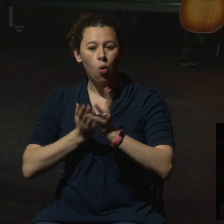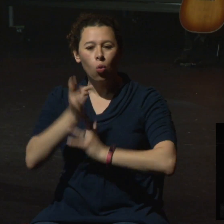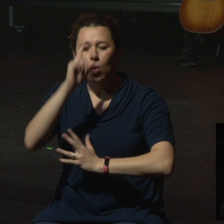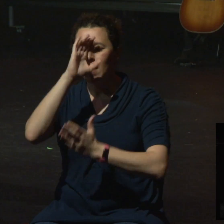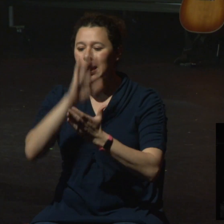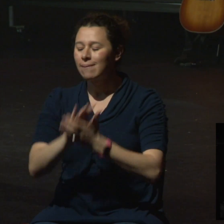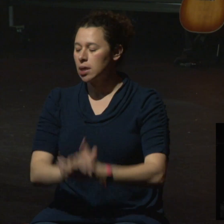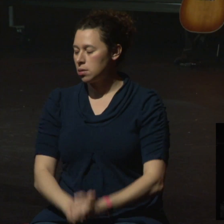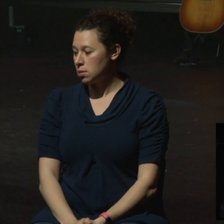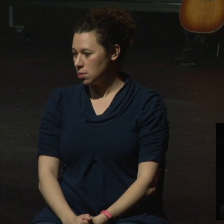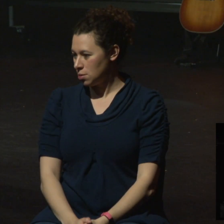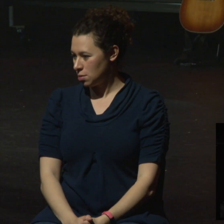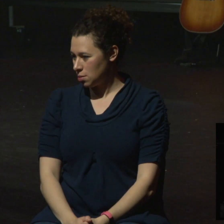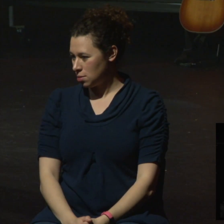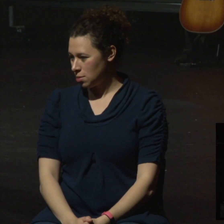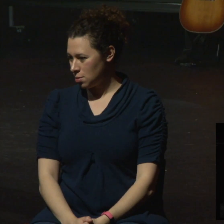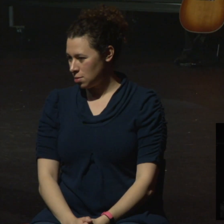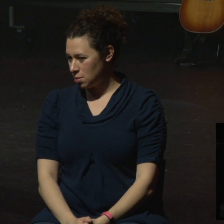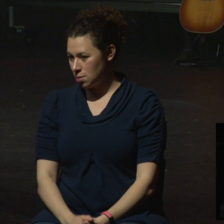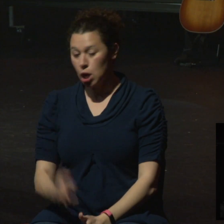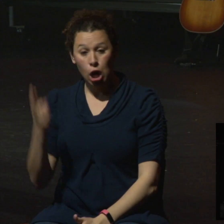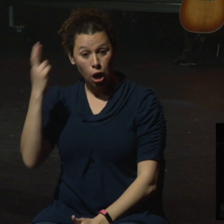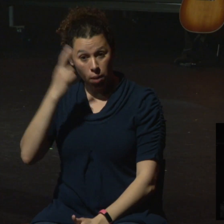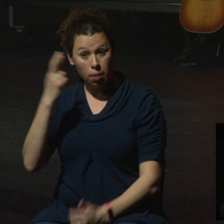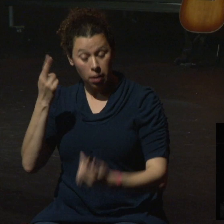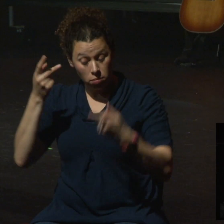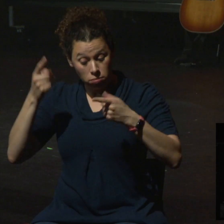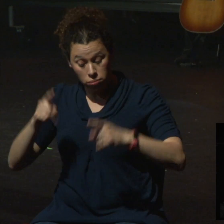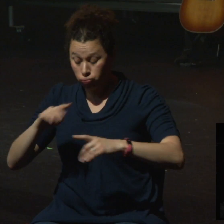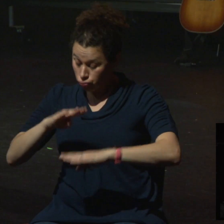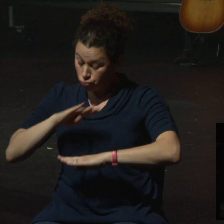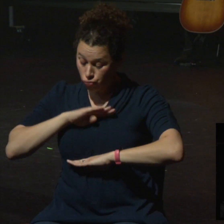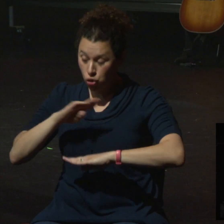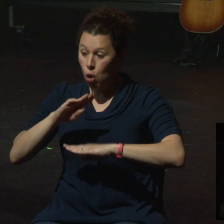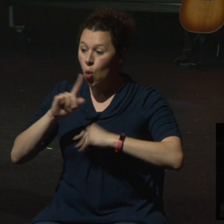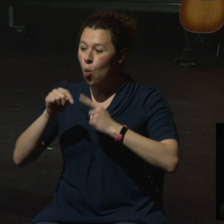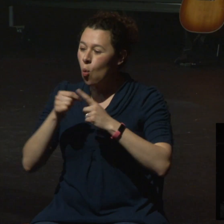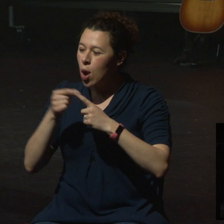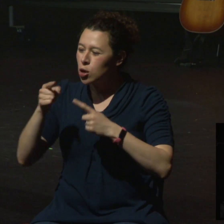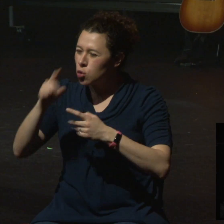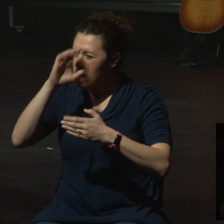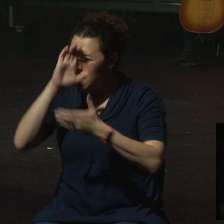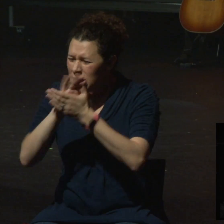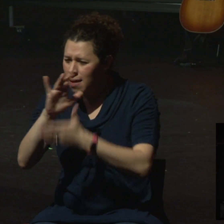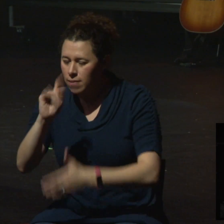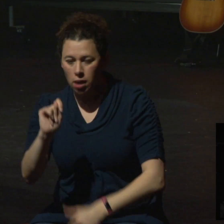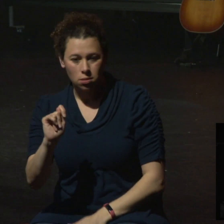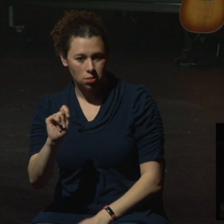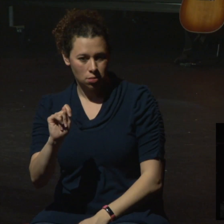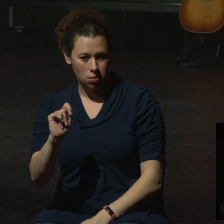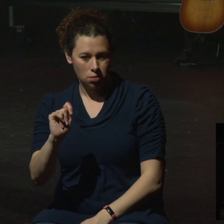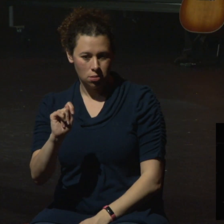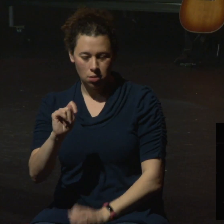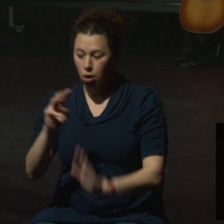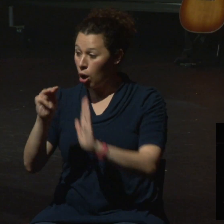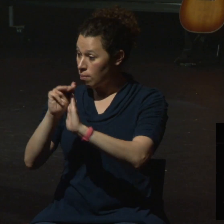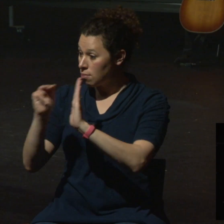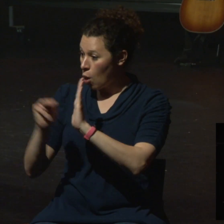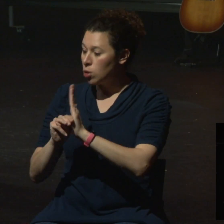fulfilled when you believe that it can be fulfilled. Moses heads back to Egypt. He's got a team of people with him